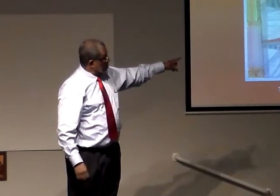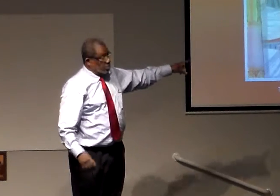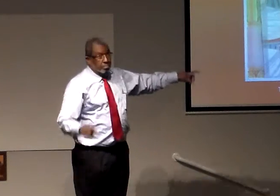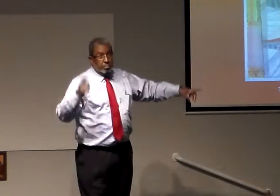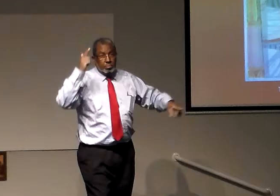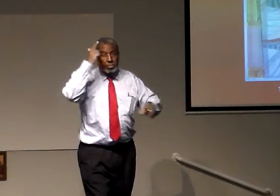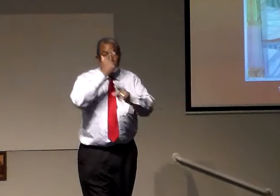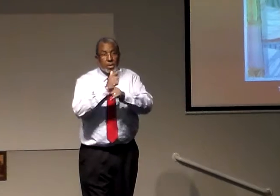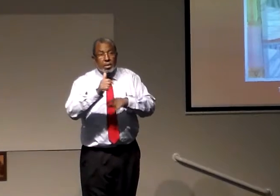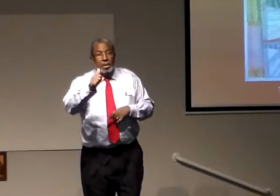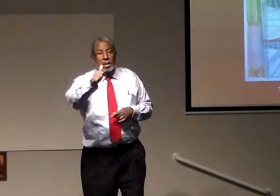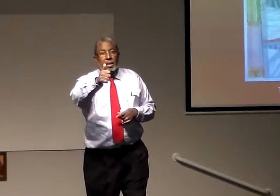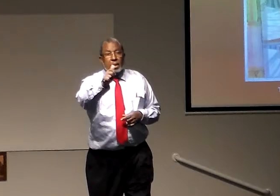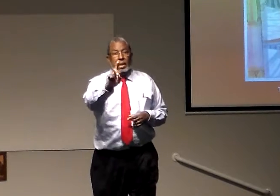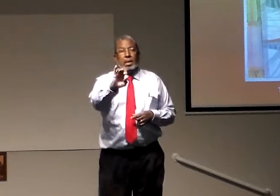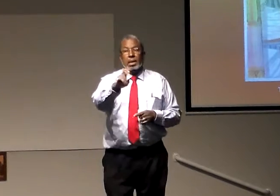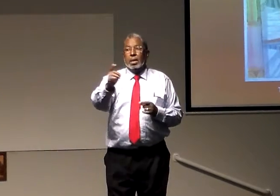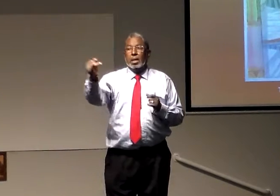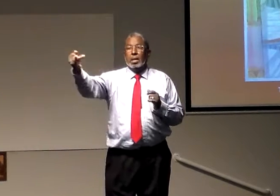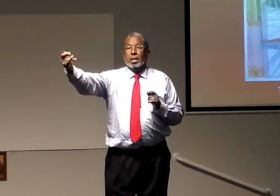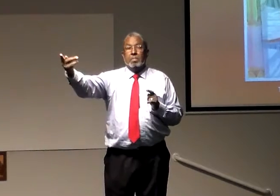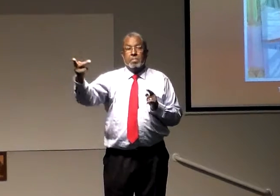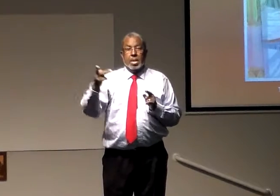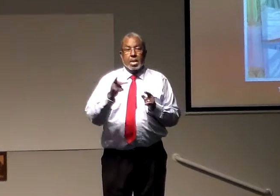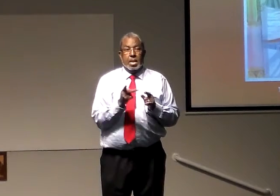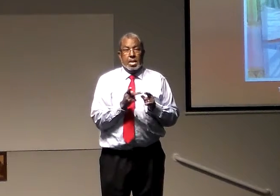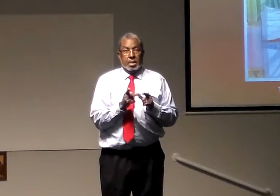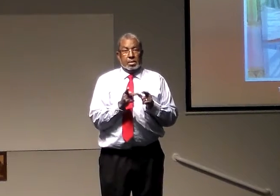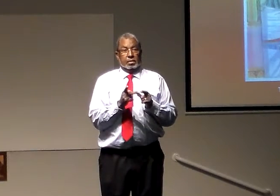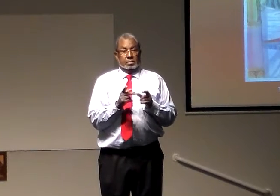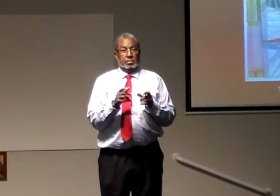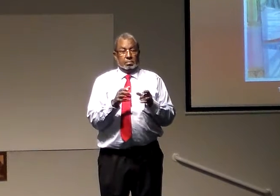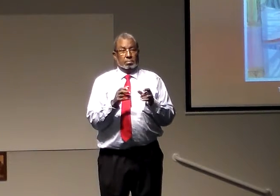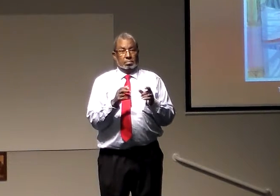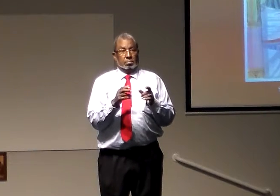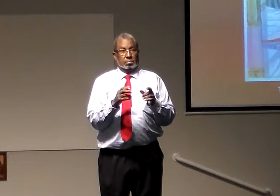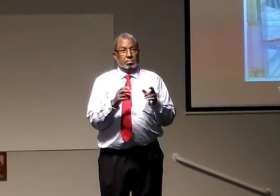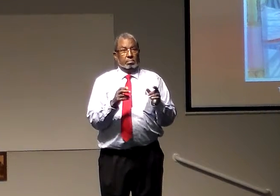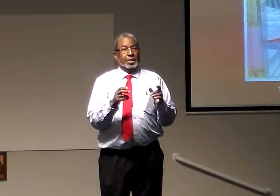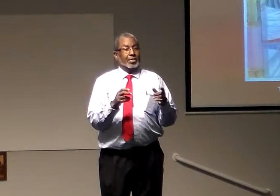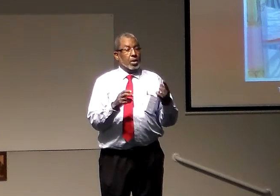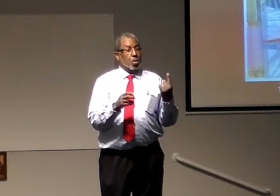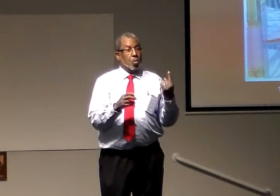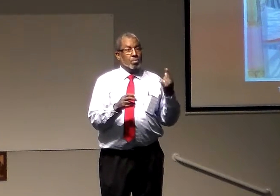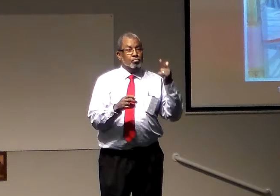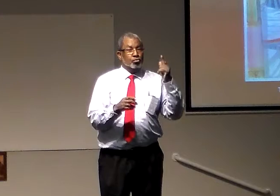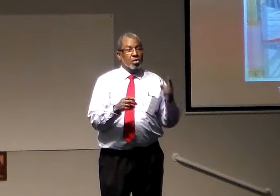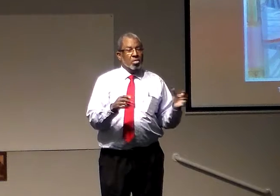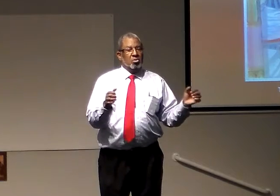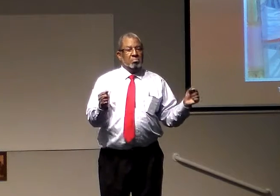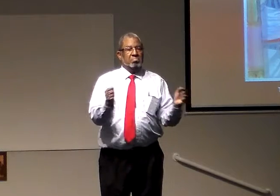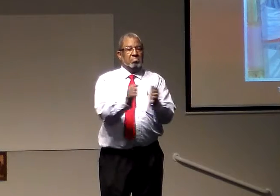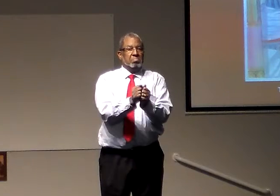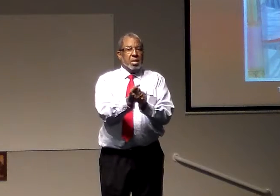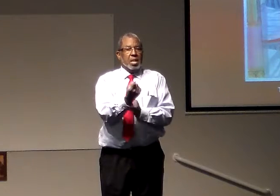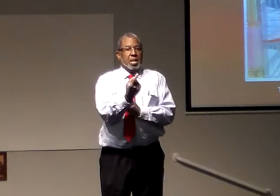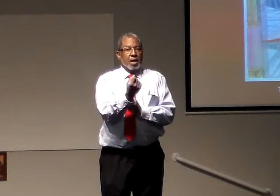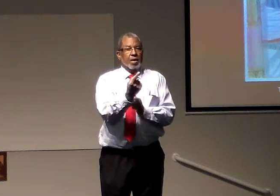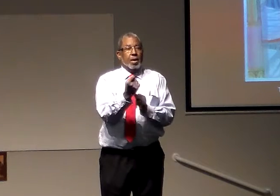look at this picture right here. The happy ending of this story here. They were